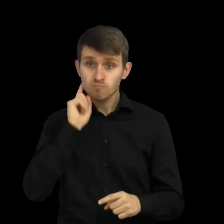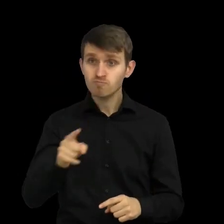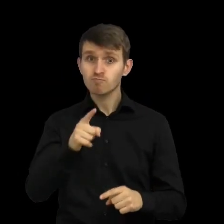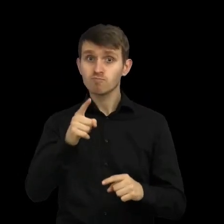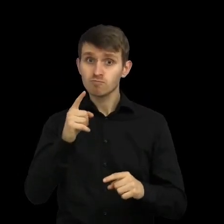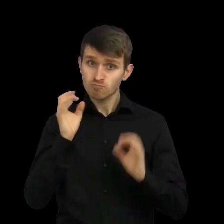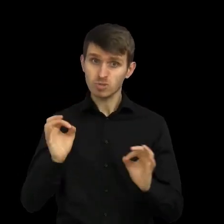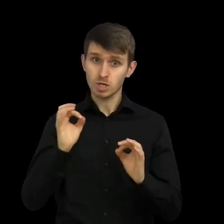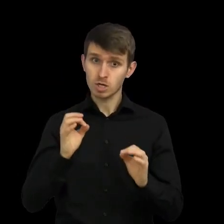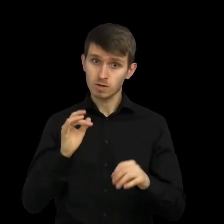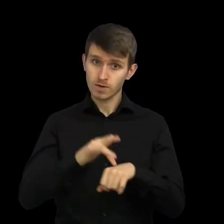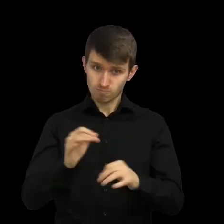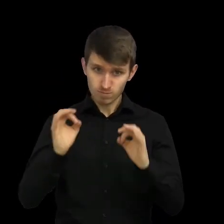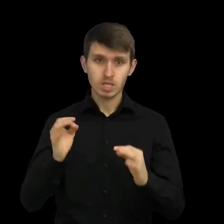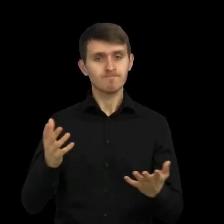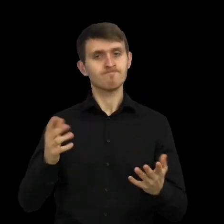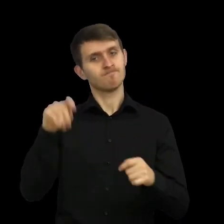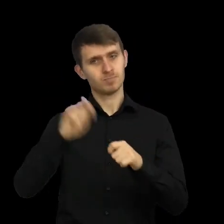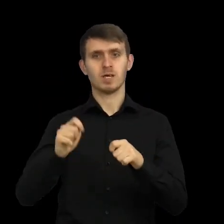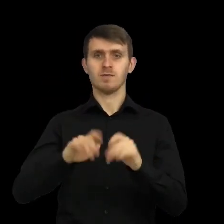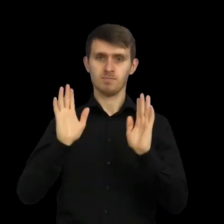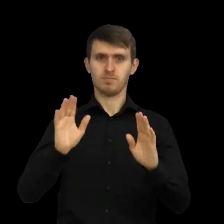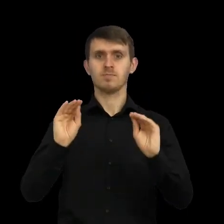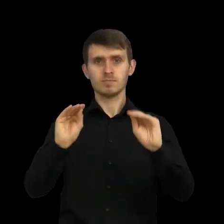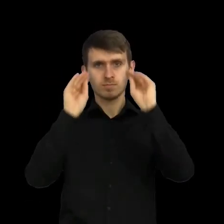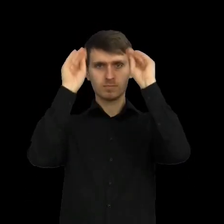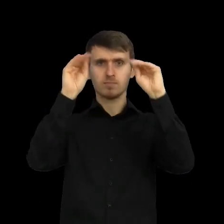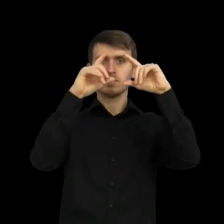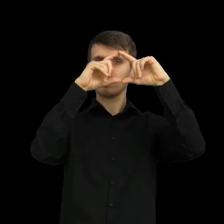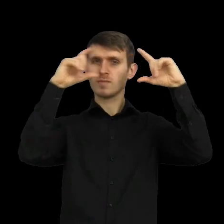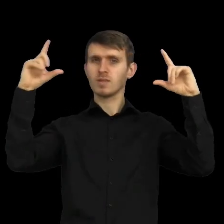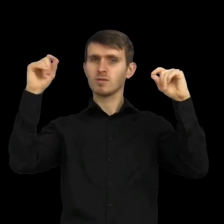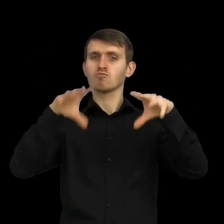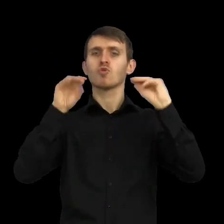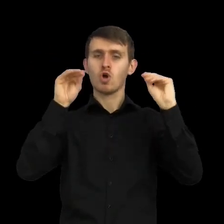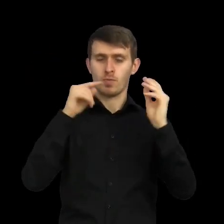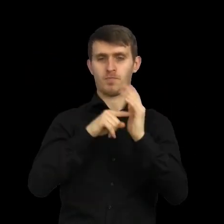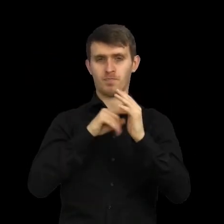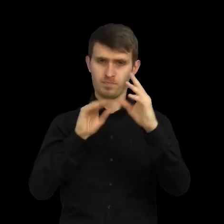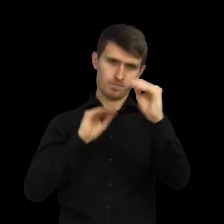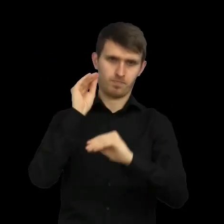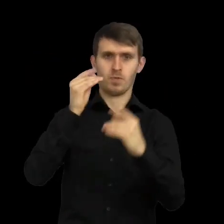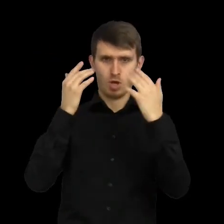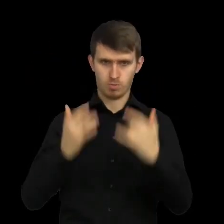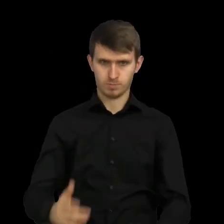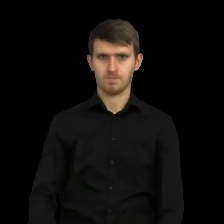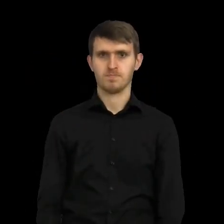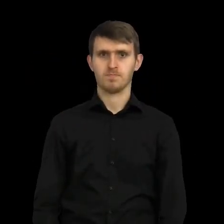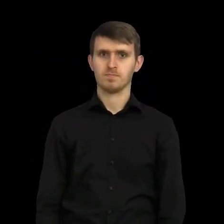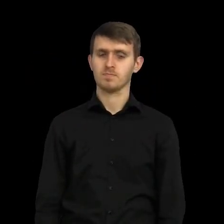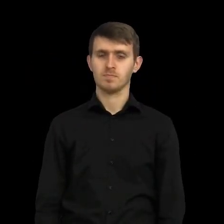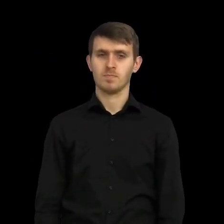let's verify that it really works. That's the fun thing about algebra. You can always make sure that you got the right answer. So let's substitute it back into the original